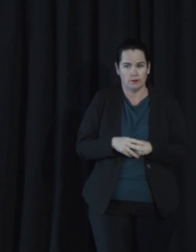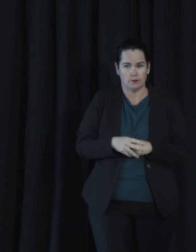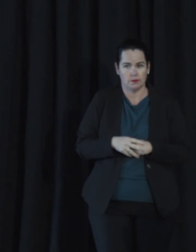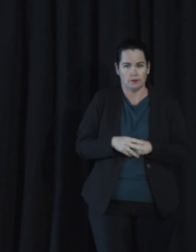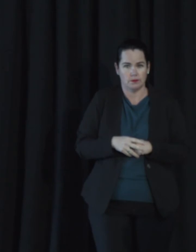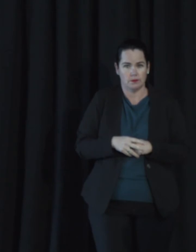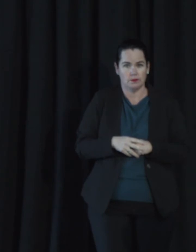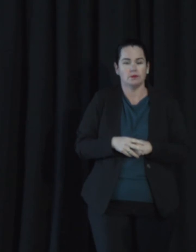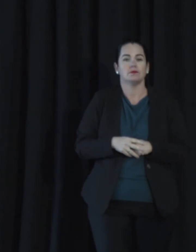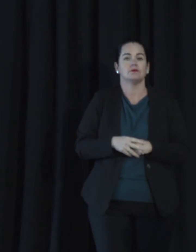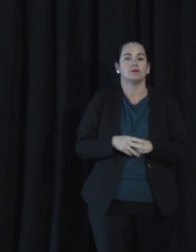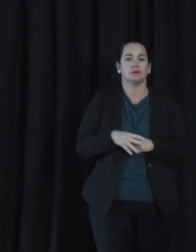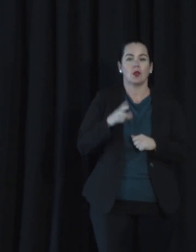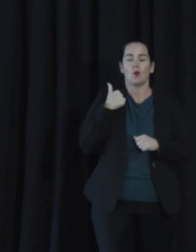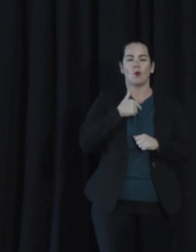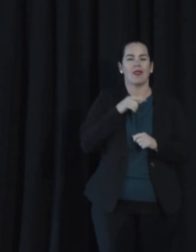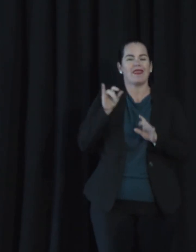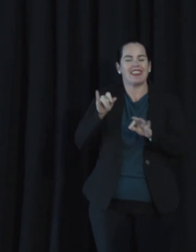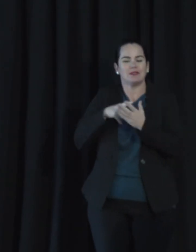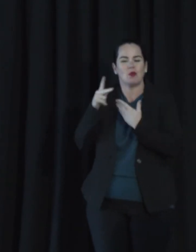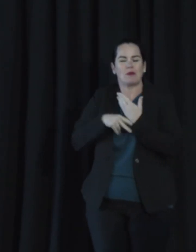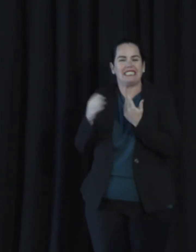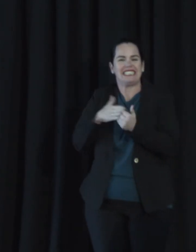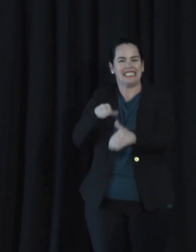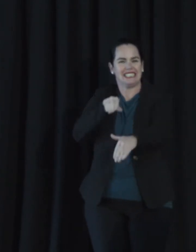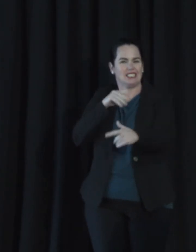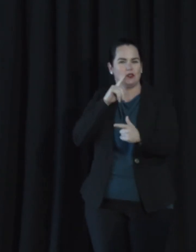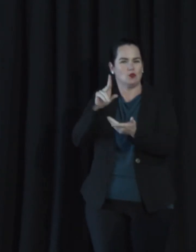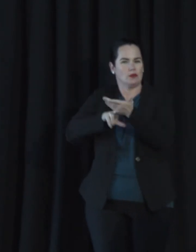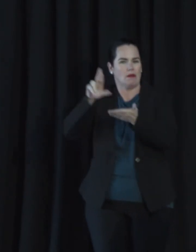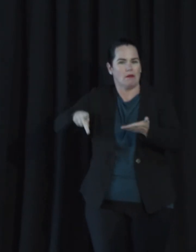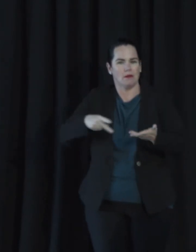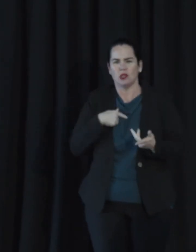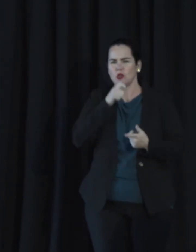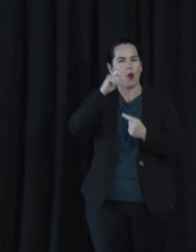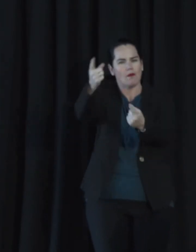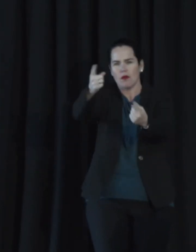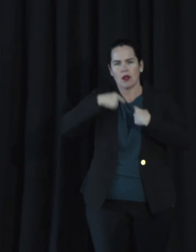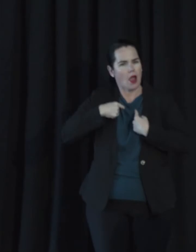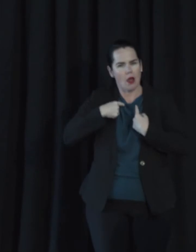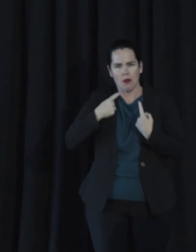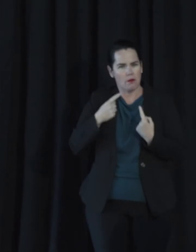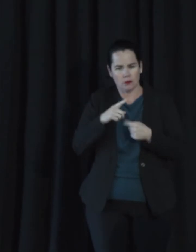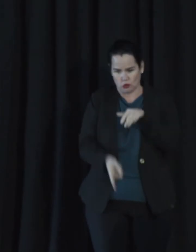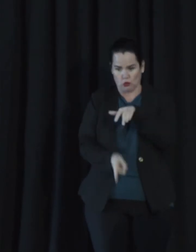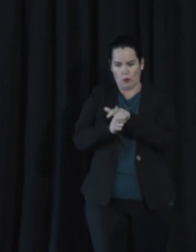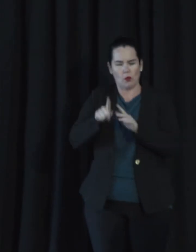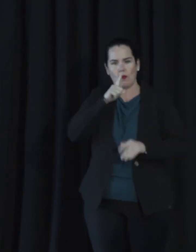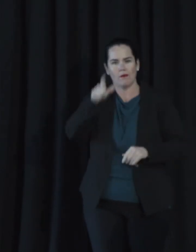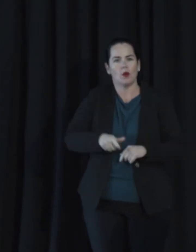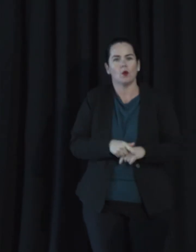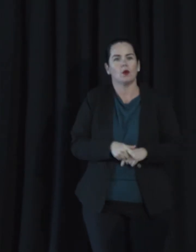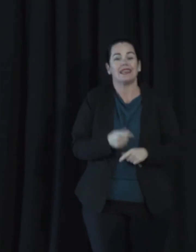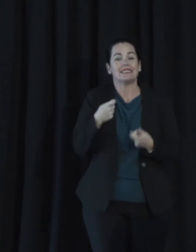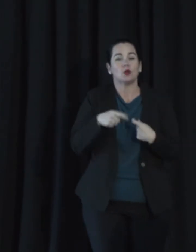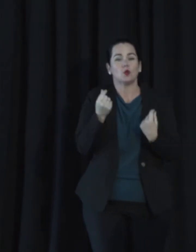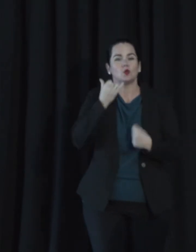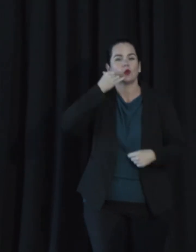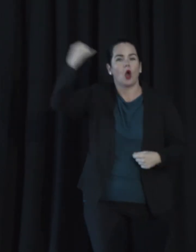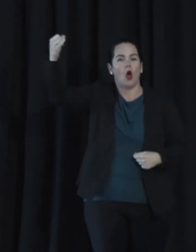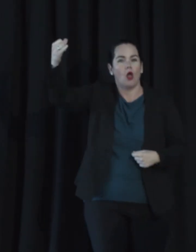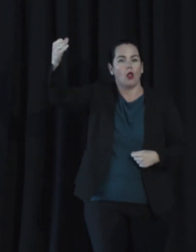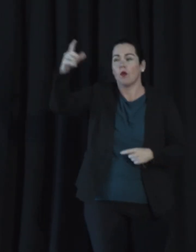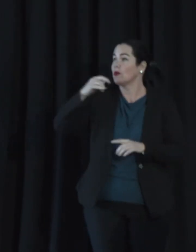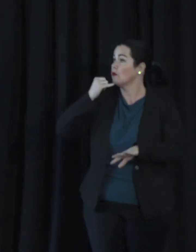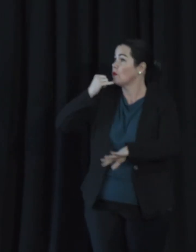extremely easy to get into. You don't have to come down to DWSD. All you have to do is make a phone call. As soon as that